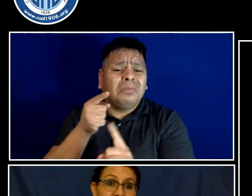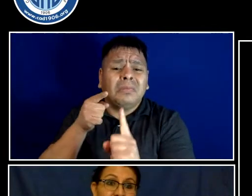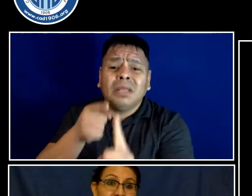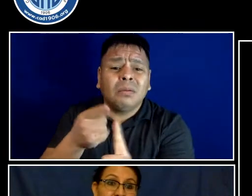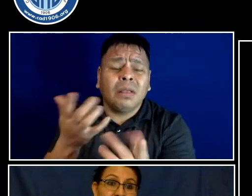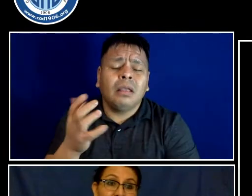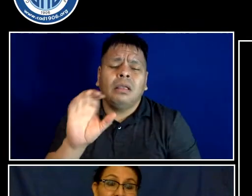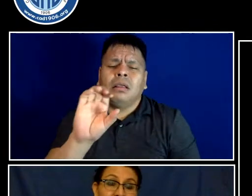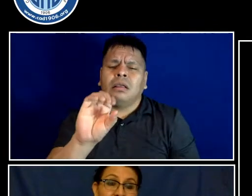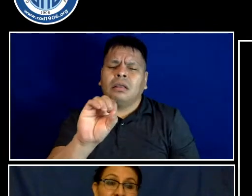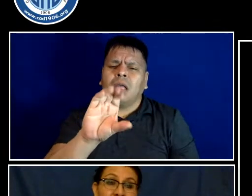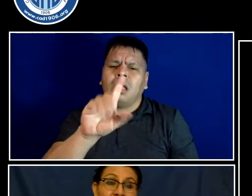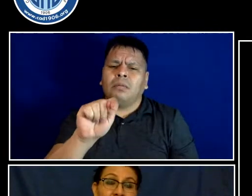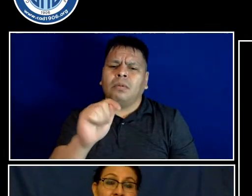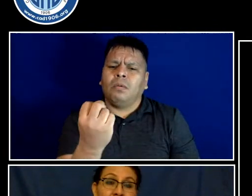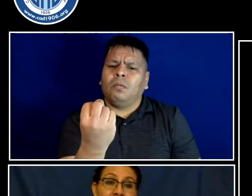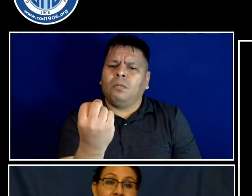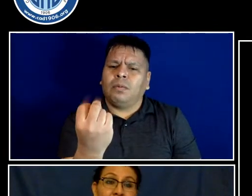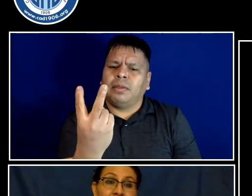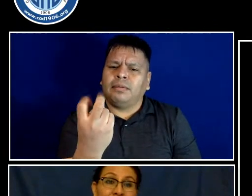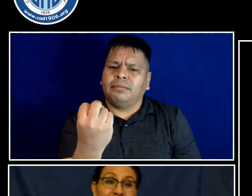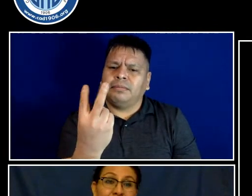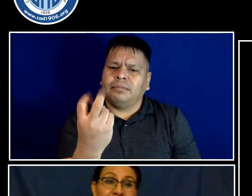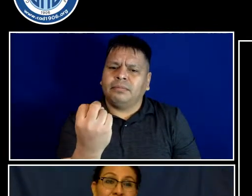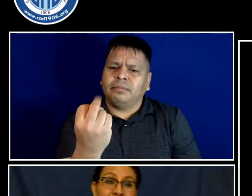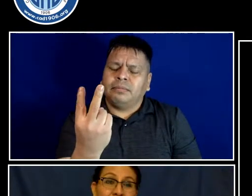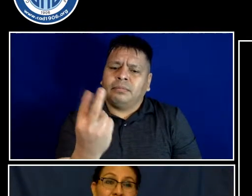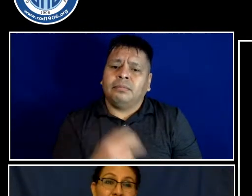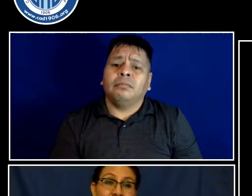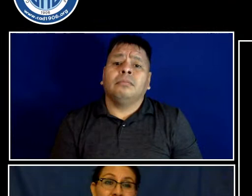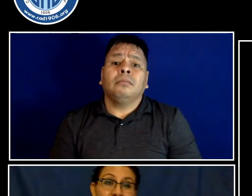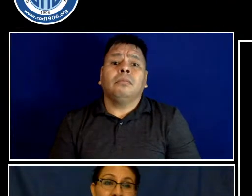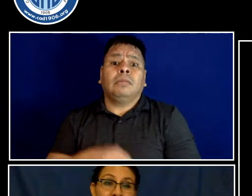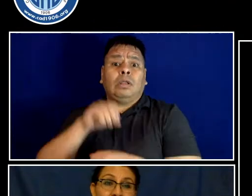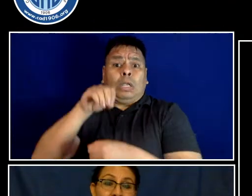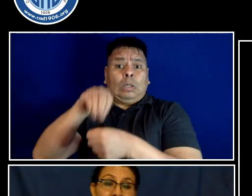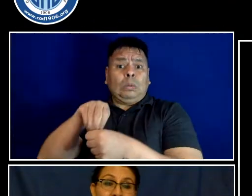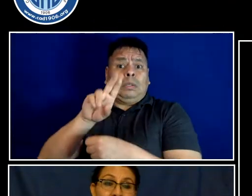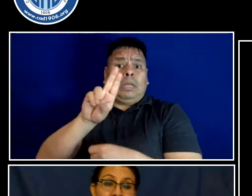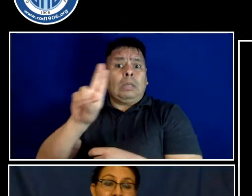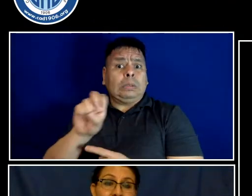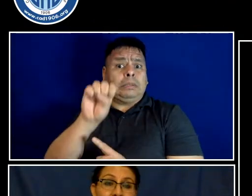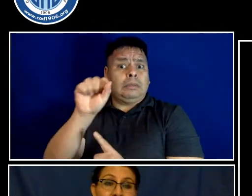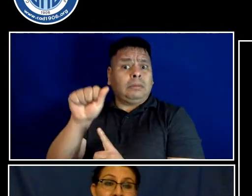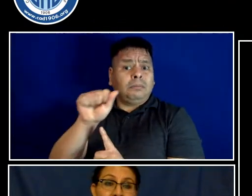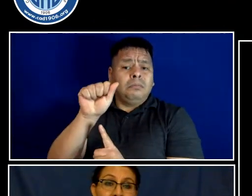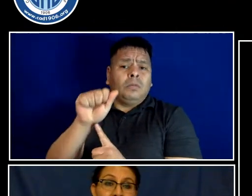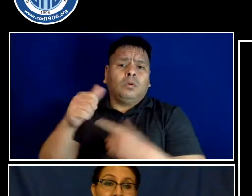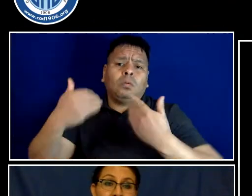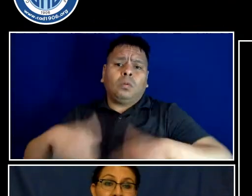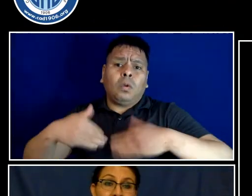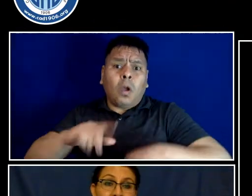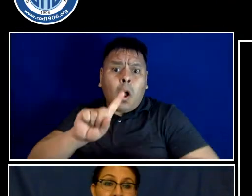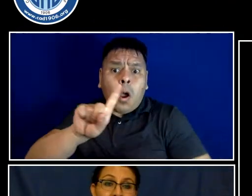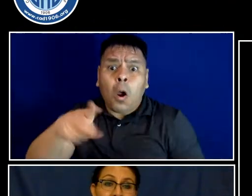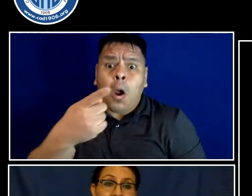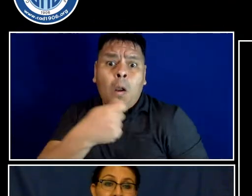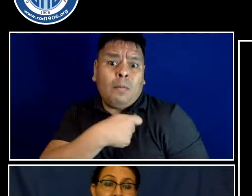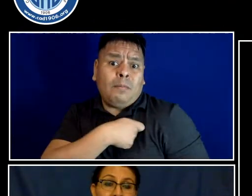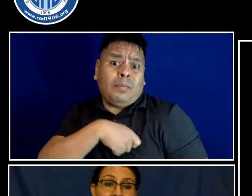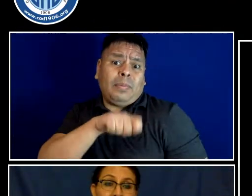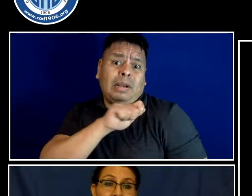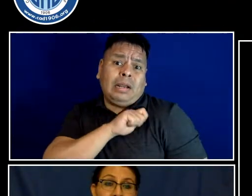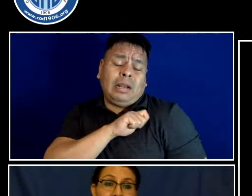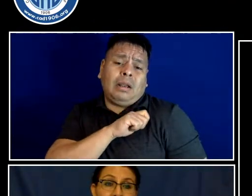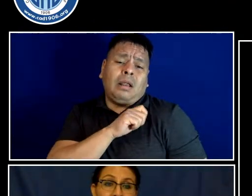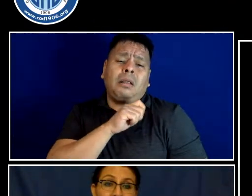celebrates Christopher Columbus Day, which is typically an annual celebration held on October 12th. In